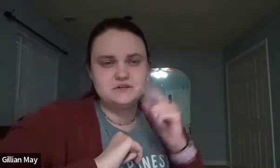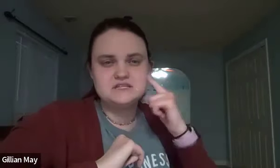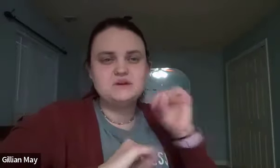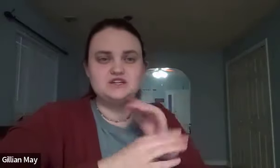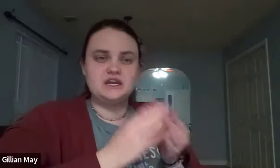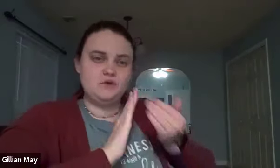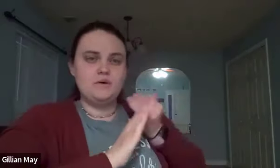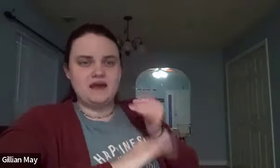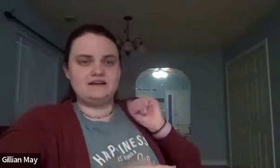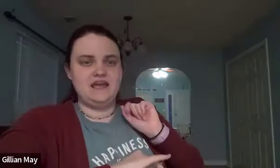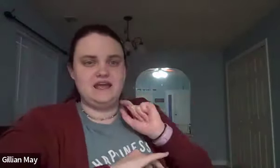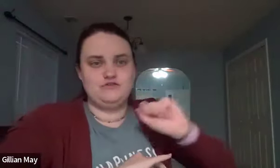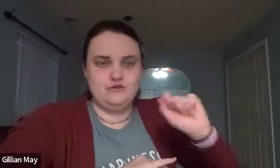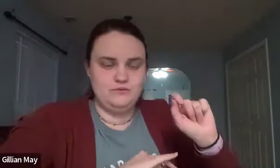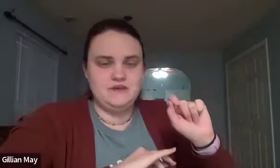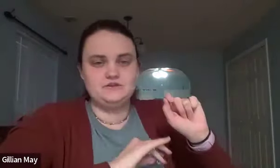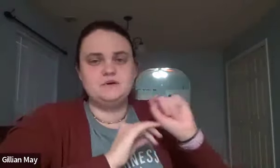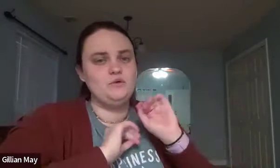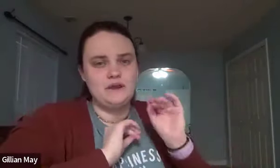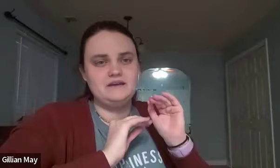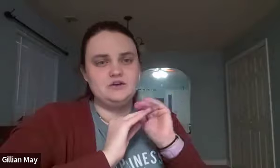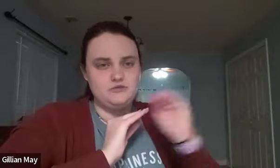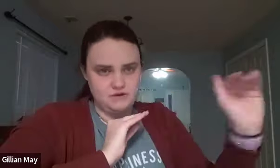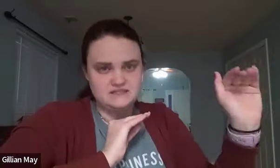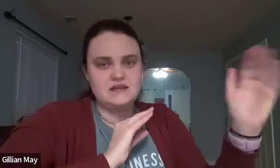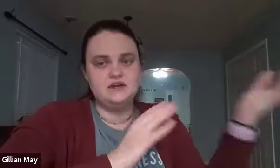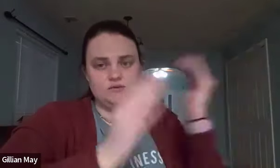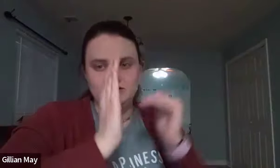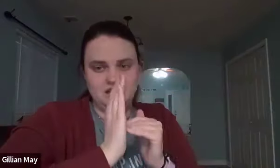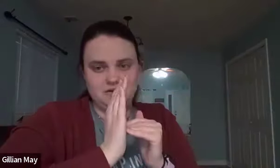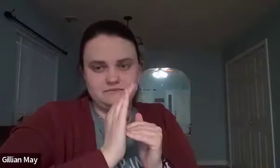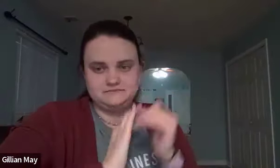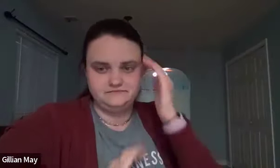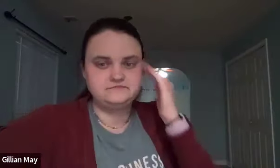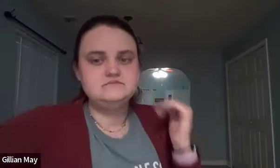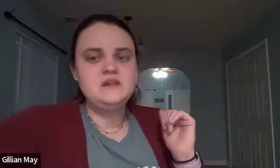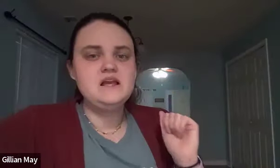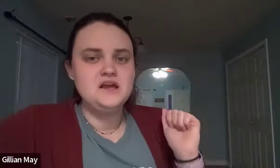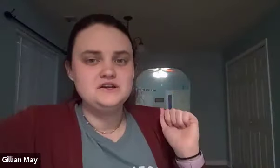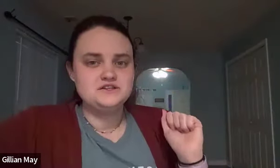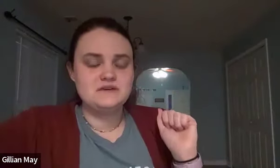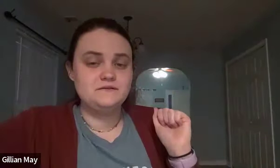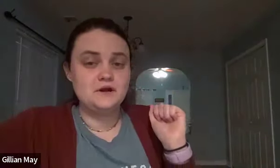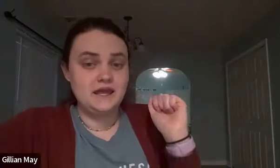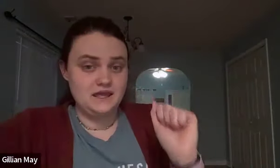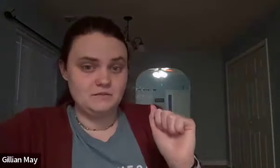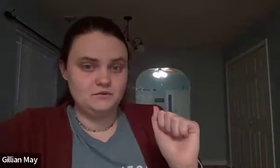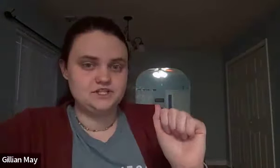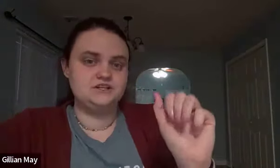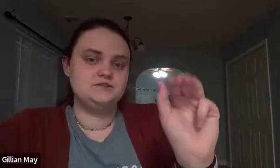say we can keep going back A through those, but we'll wait, go through the rest, and then do them all together. So then for our M, what you're going to do is you're going to